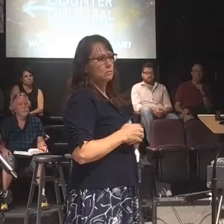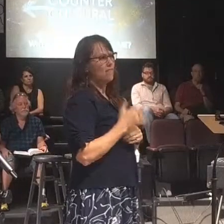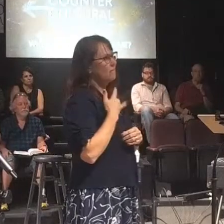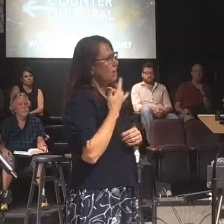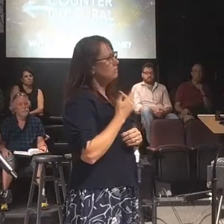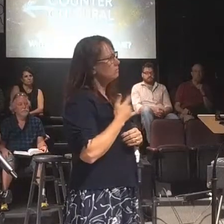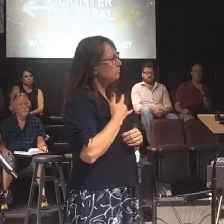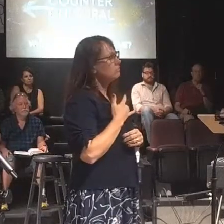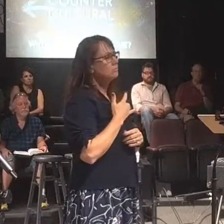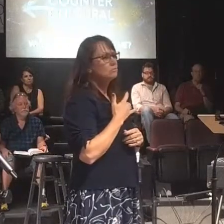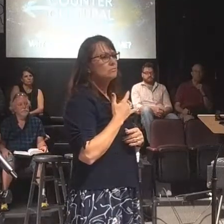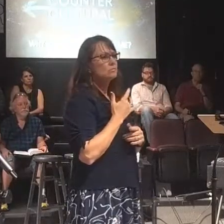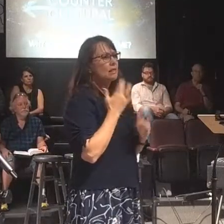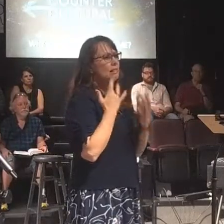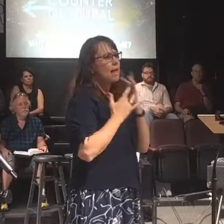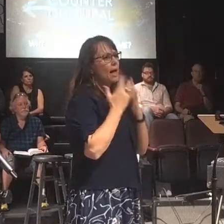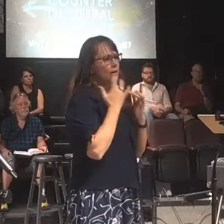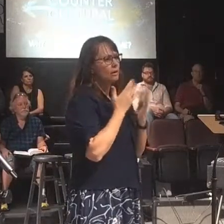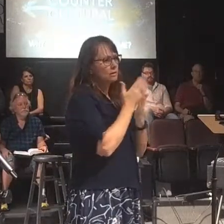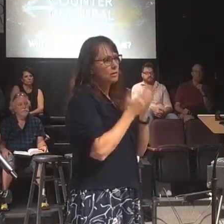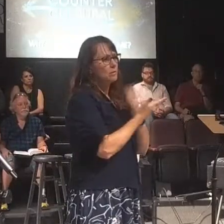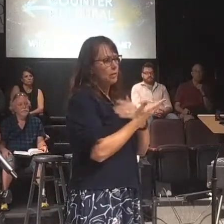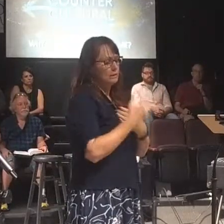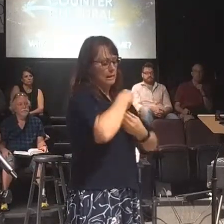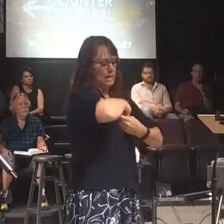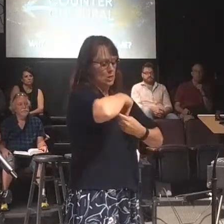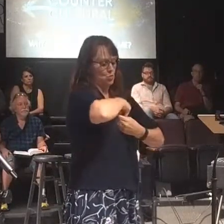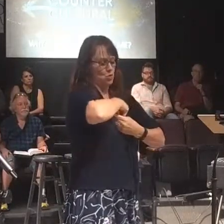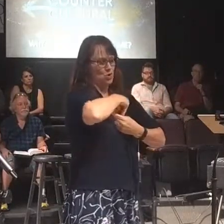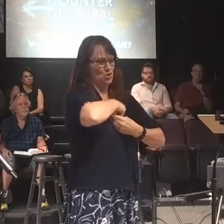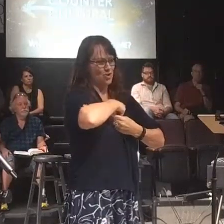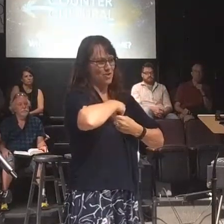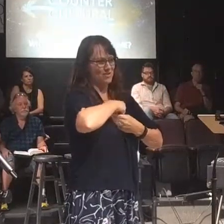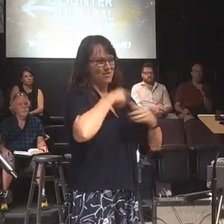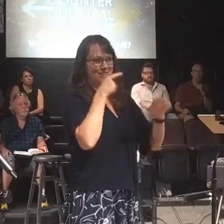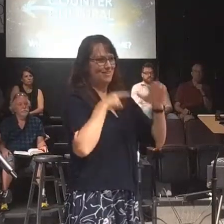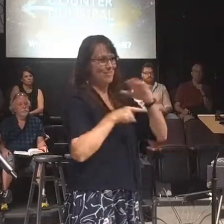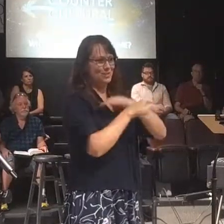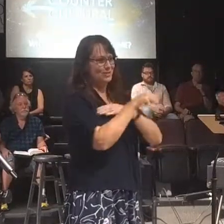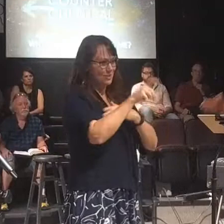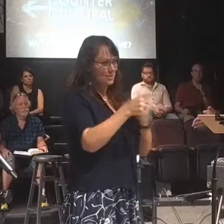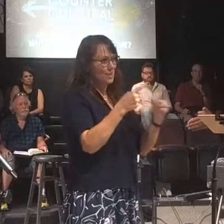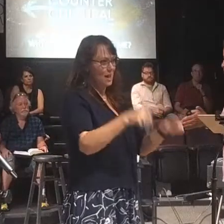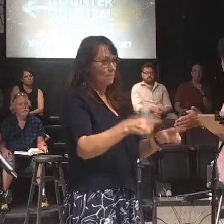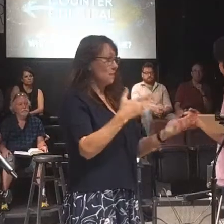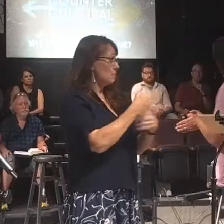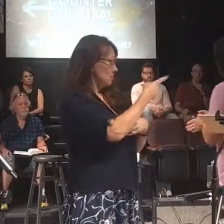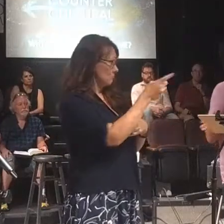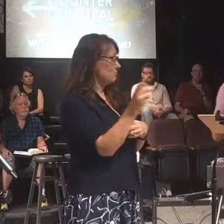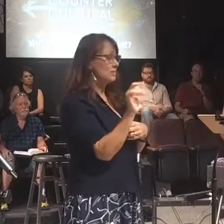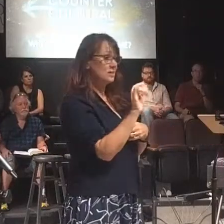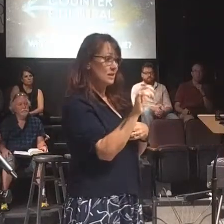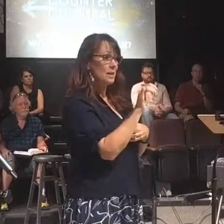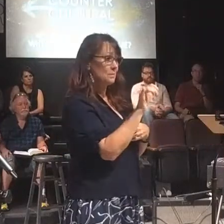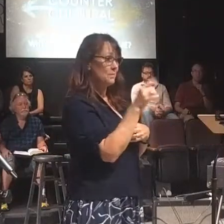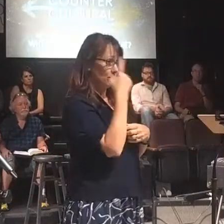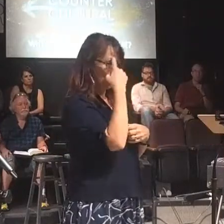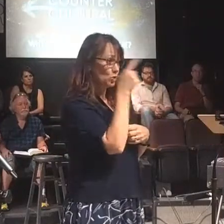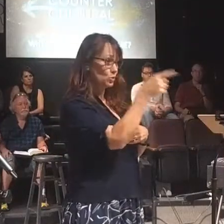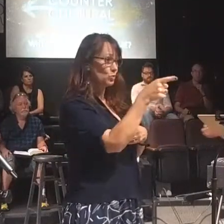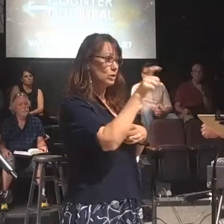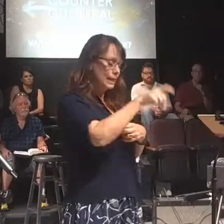much. So there was this inward adventure that needed to happen. And this is an inward adventure perhaps that you need to go through today.